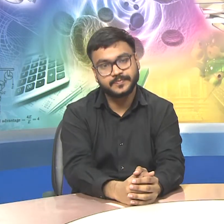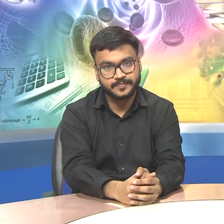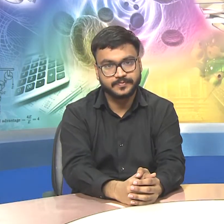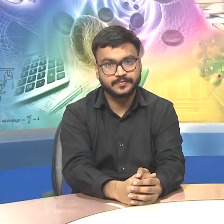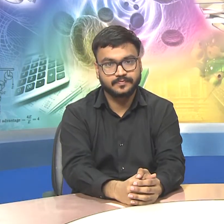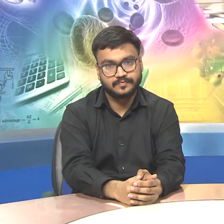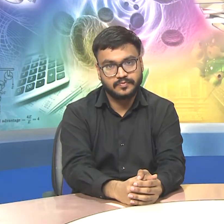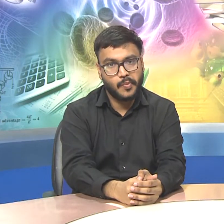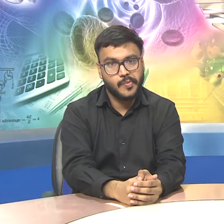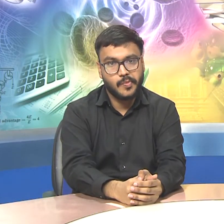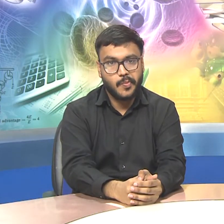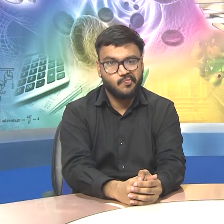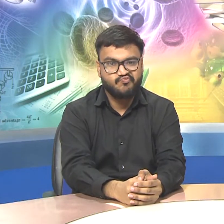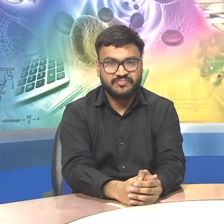Sign families.